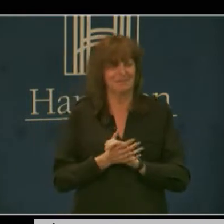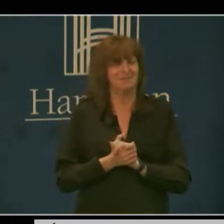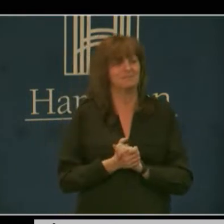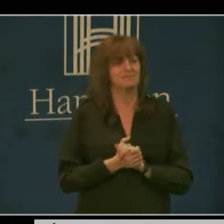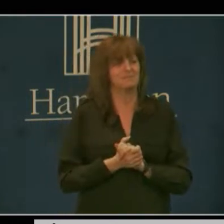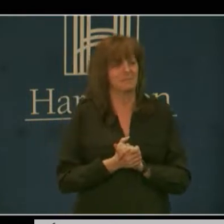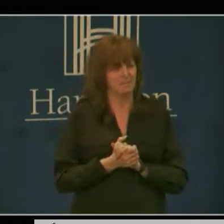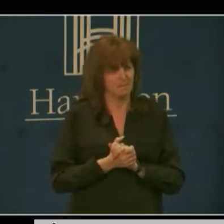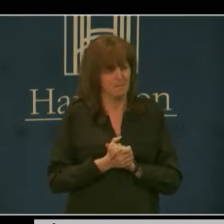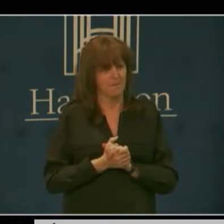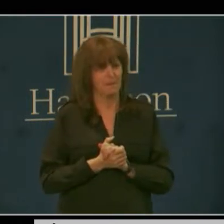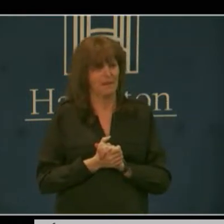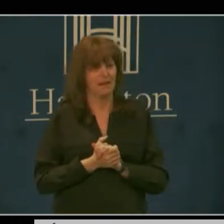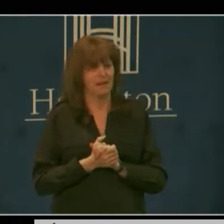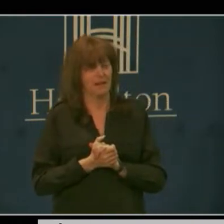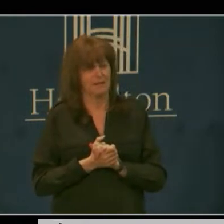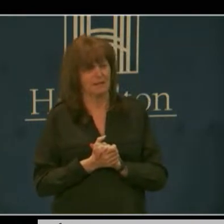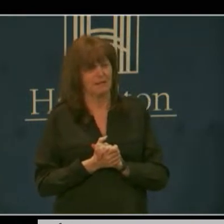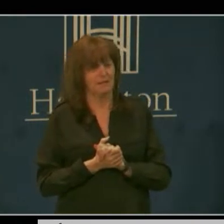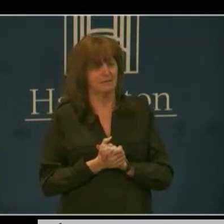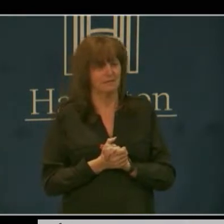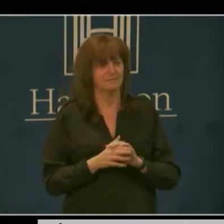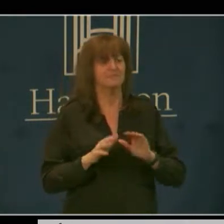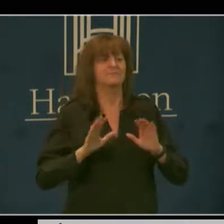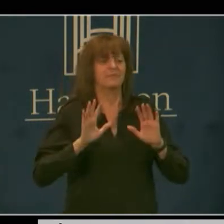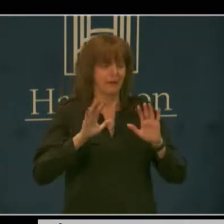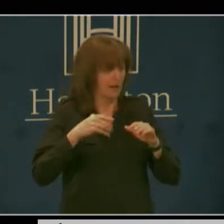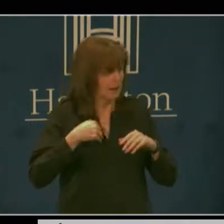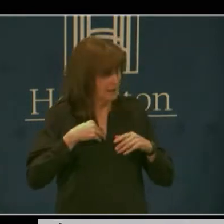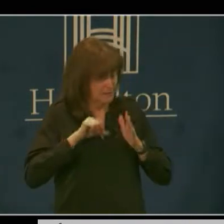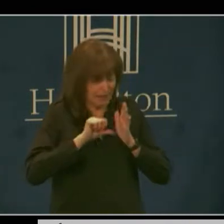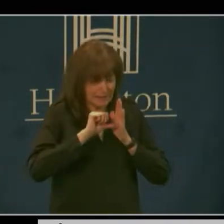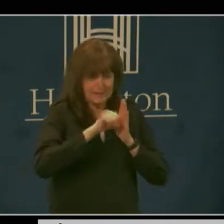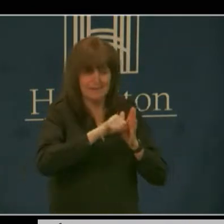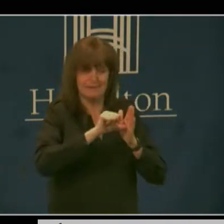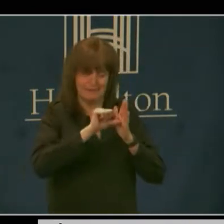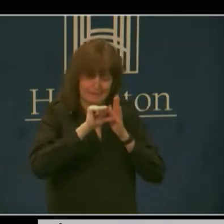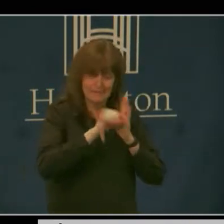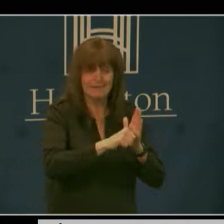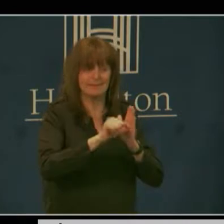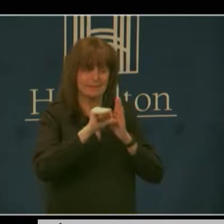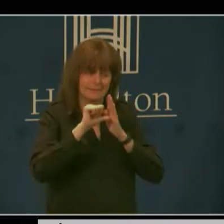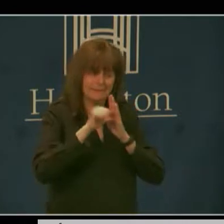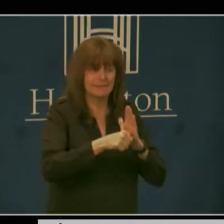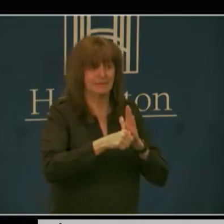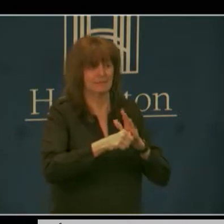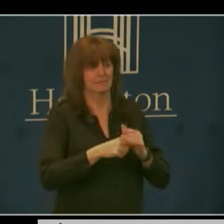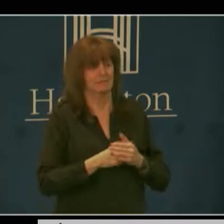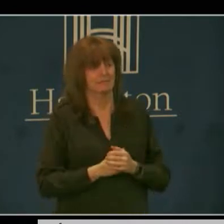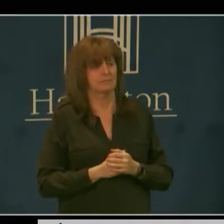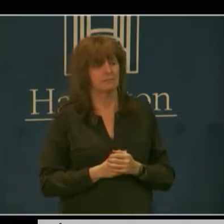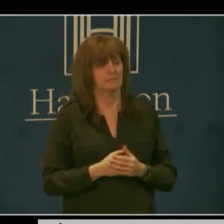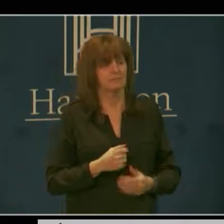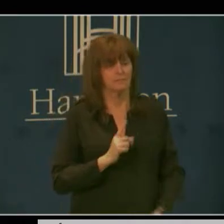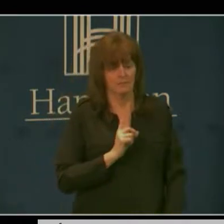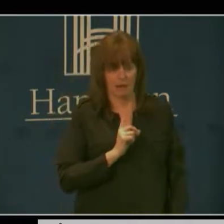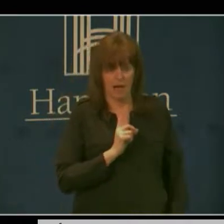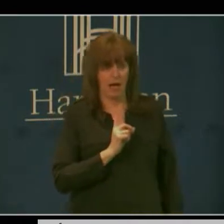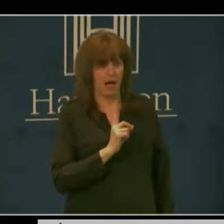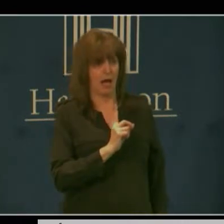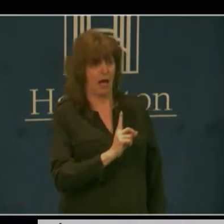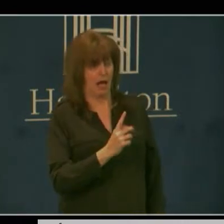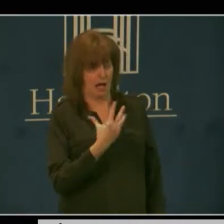circle, if you're in self-isolation, that either means that you're back from international travel or you've